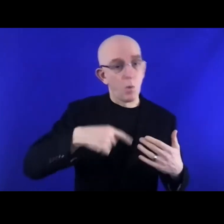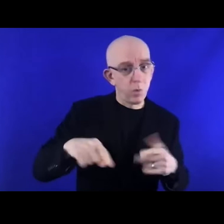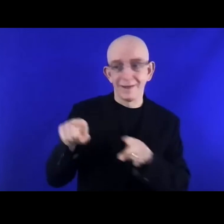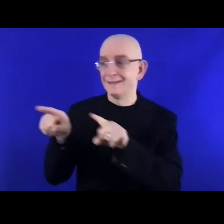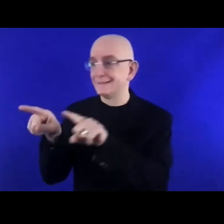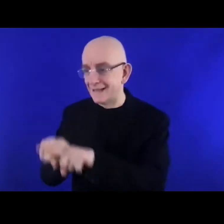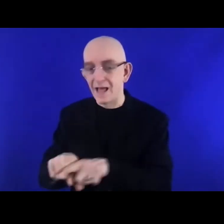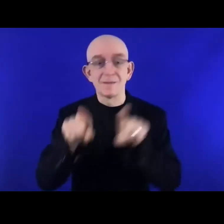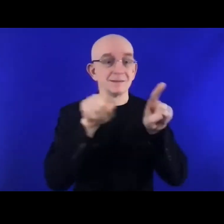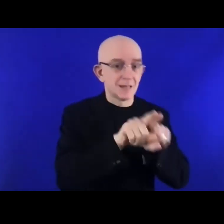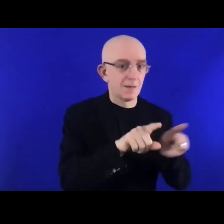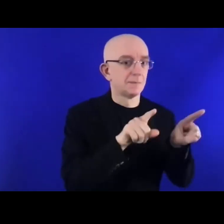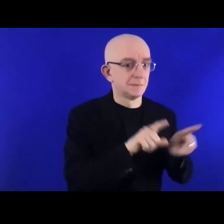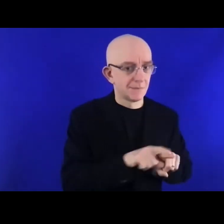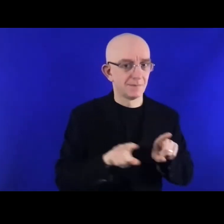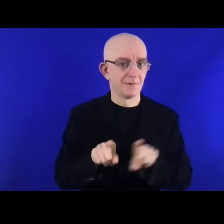better.